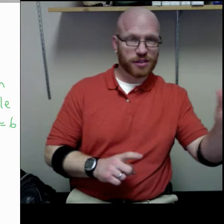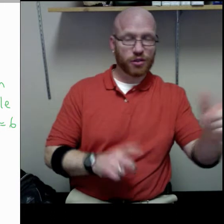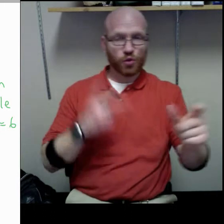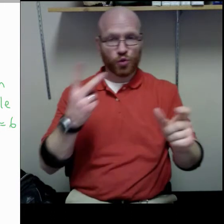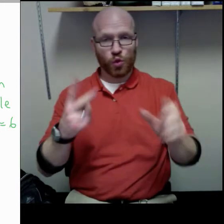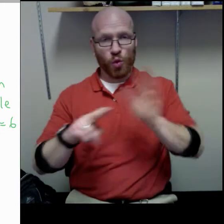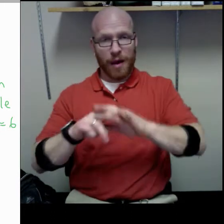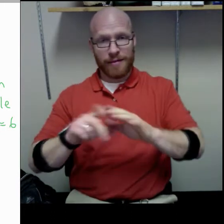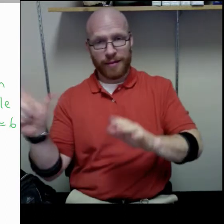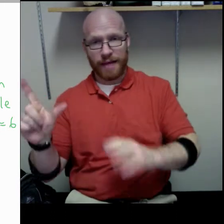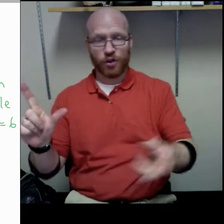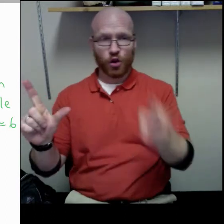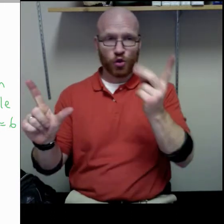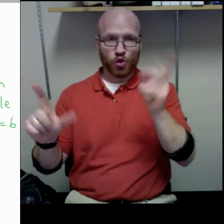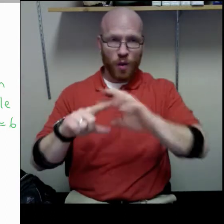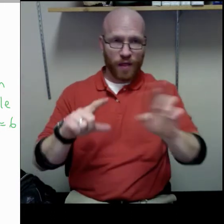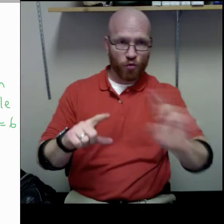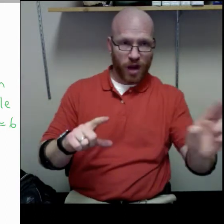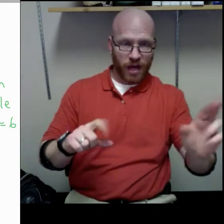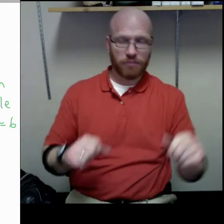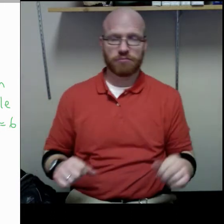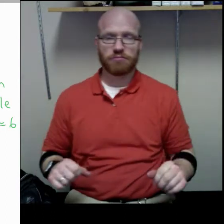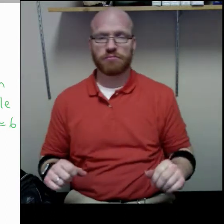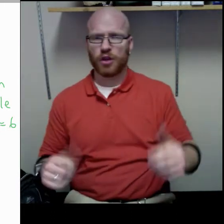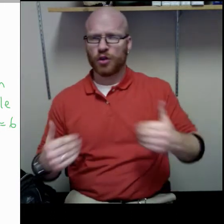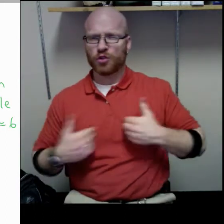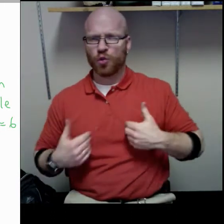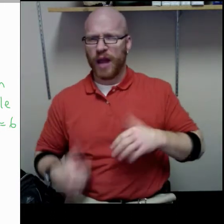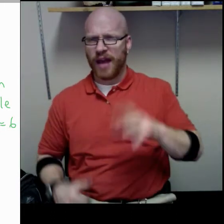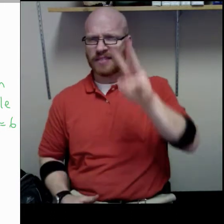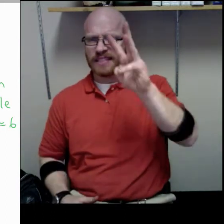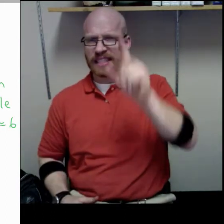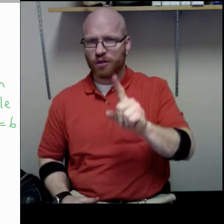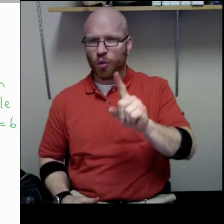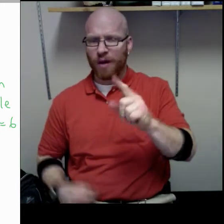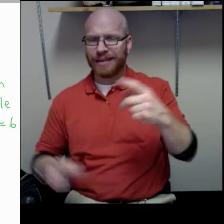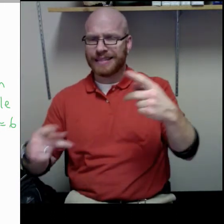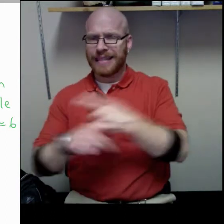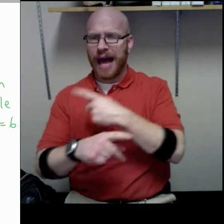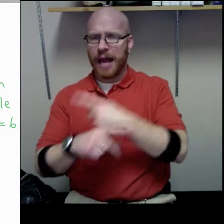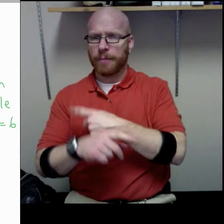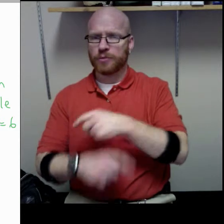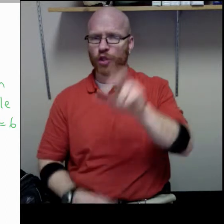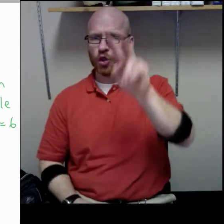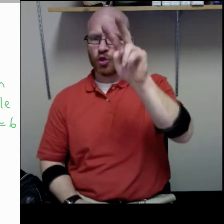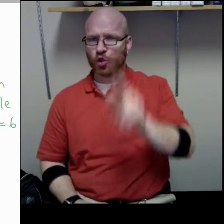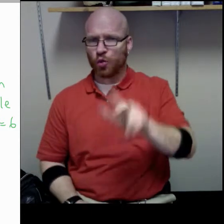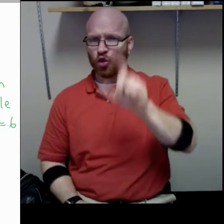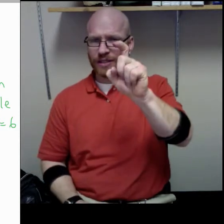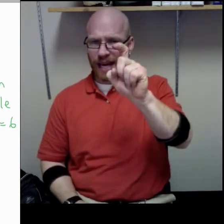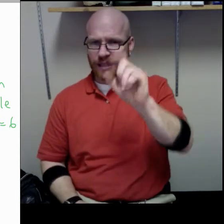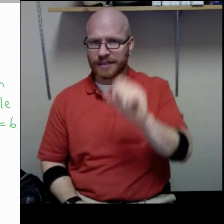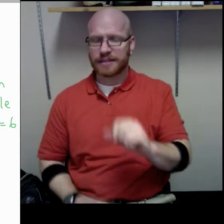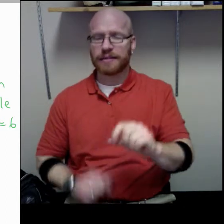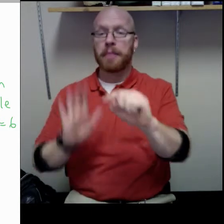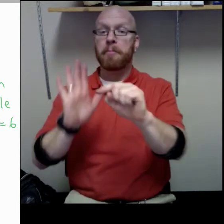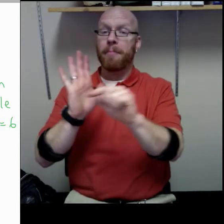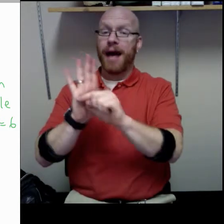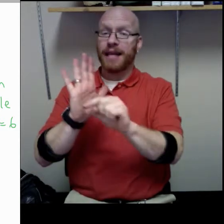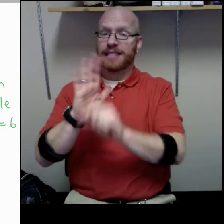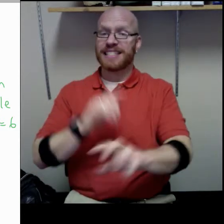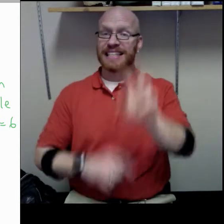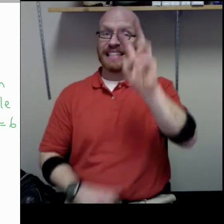terms, 2 on the left, 2 on the right. So, we have 6 over 1 times 2 thirds x